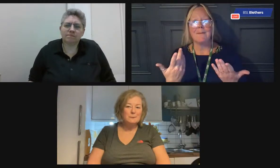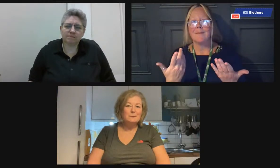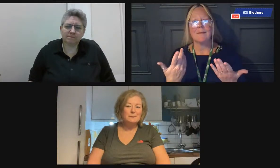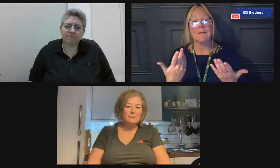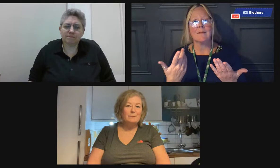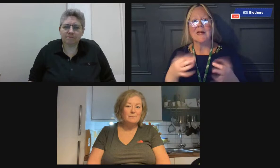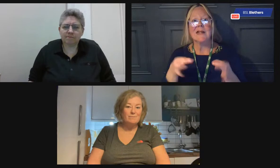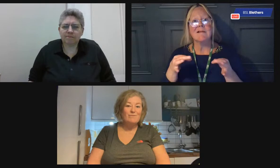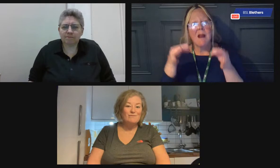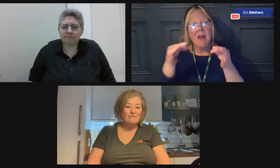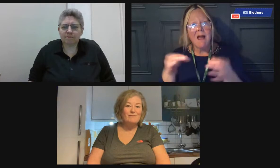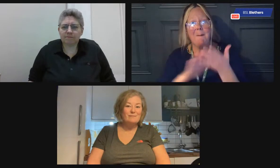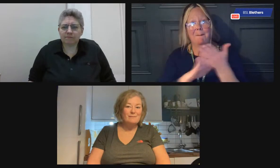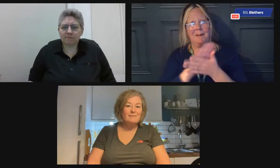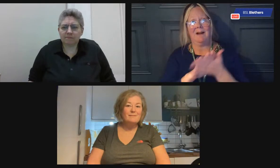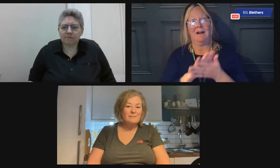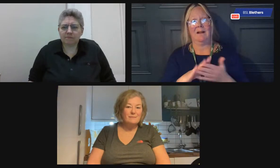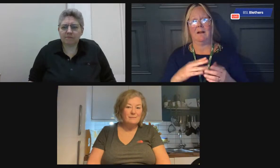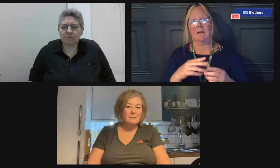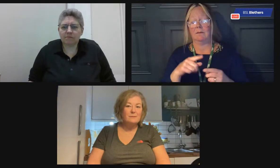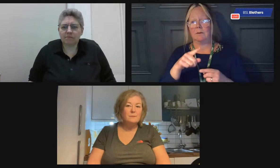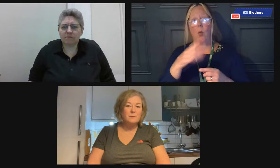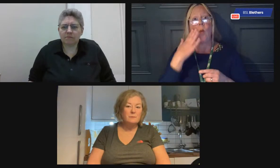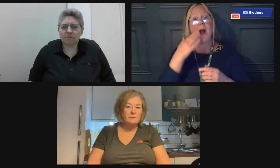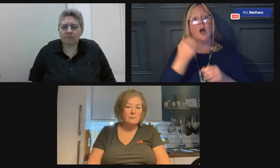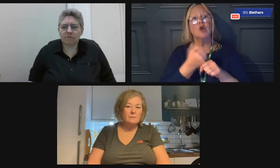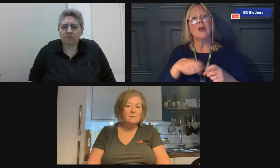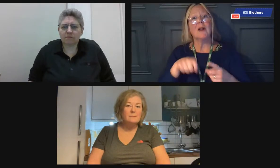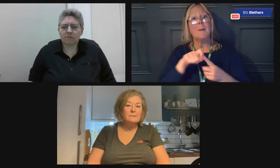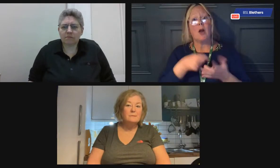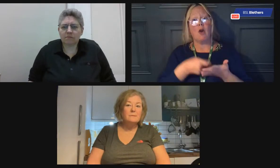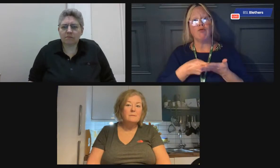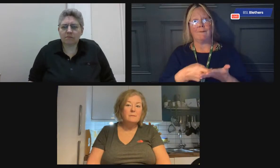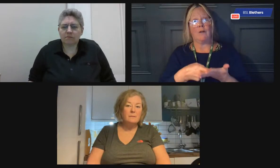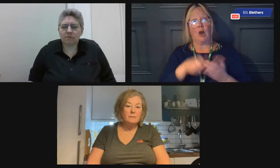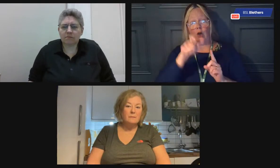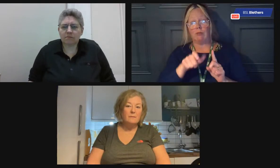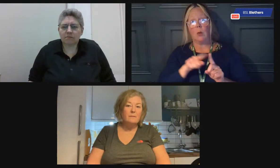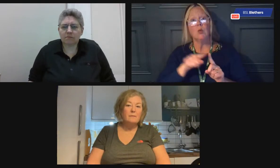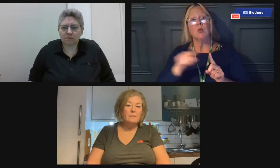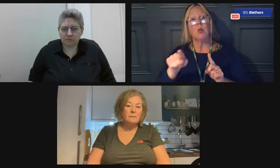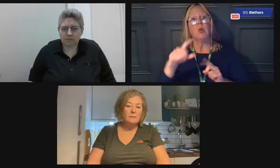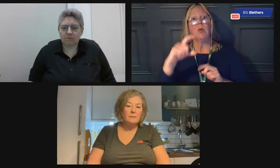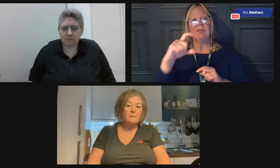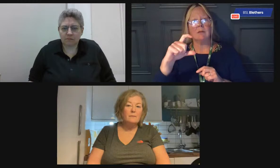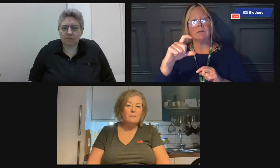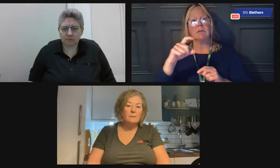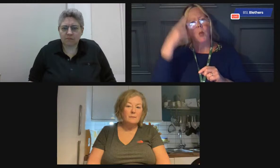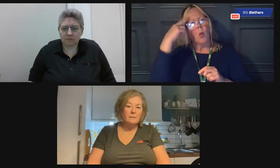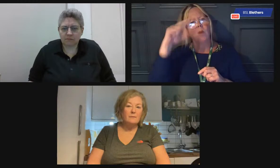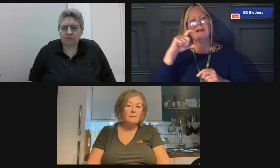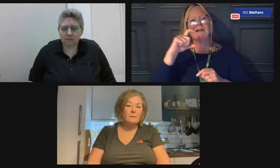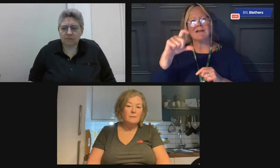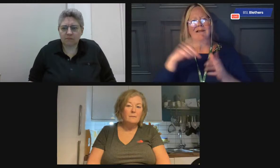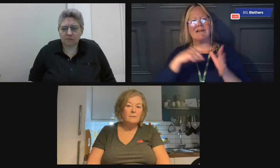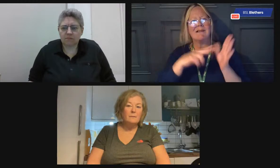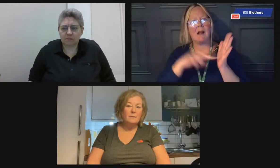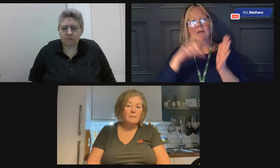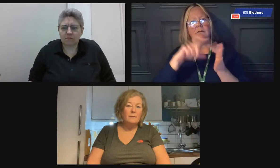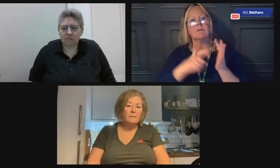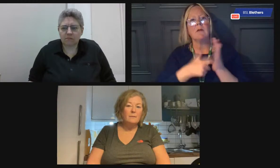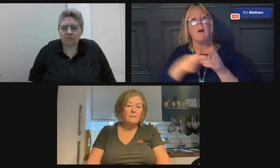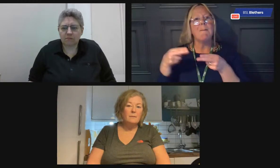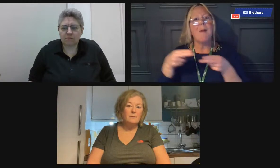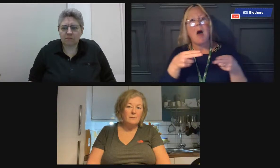Because interpreters perhaps don't turn up. So that leads to delay in the appointment and the treatment. If the GP refers